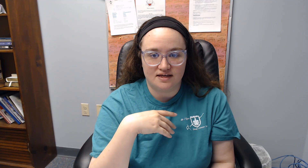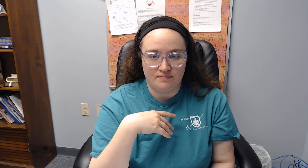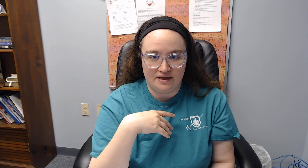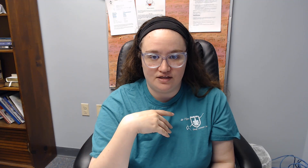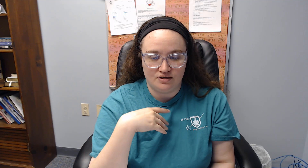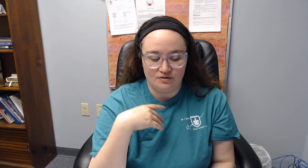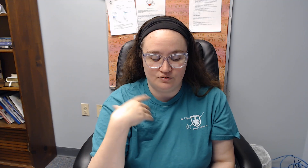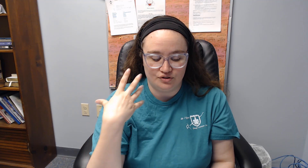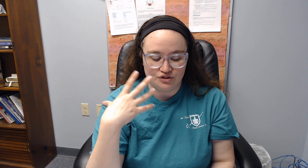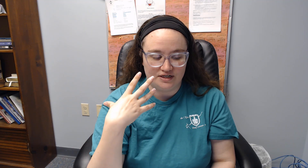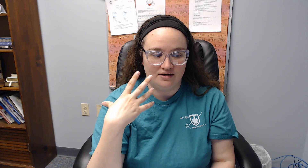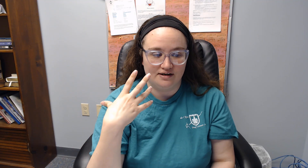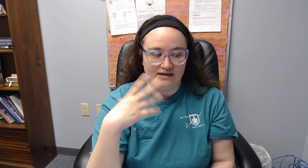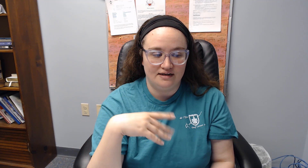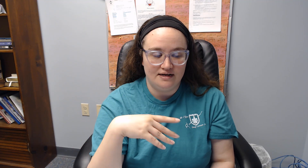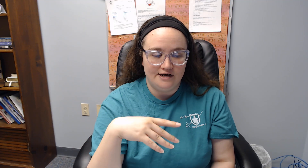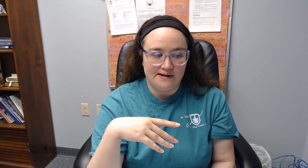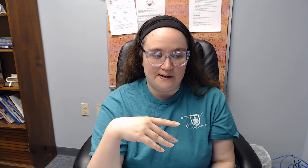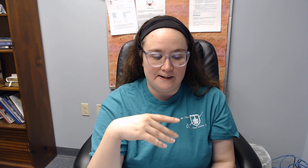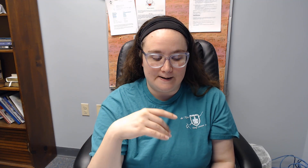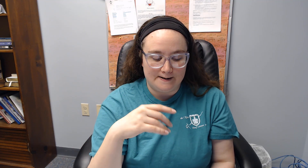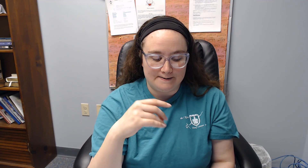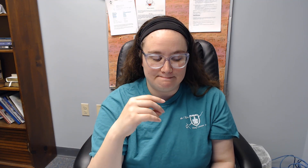make you lose your hearing.